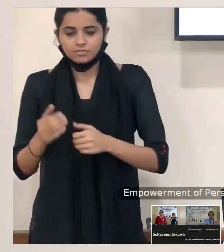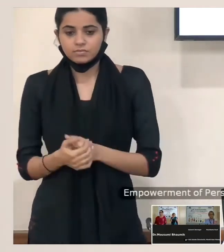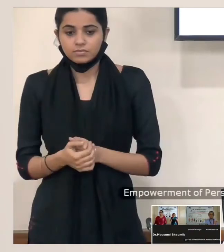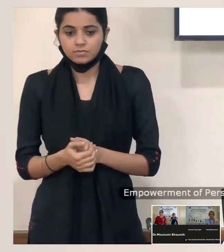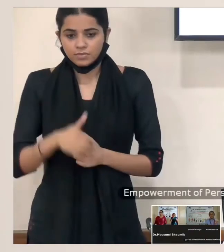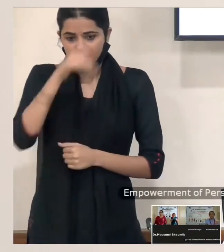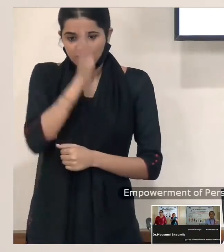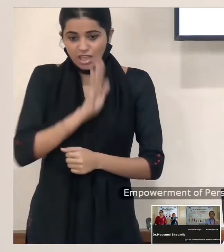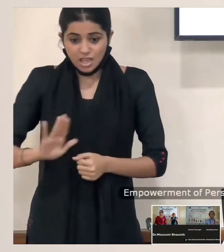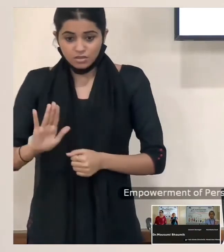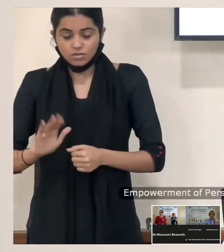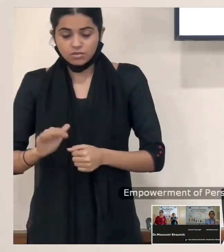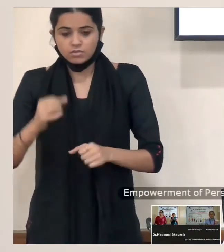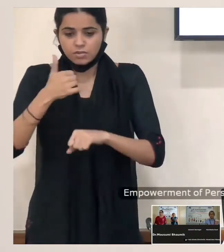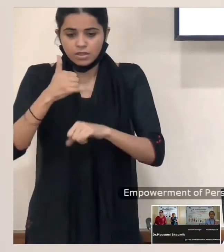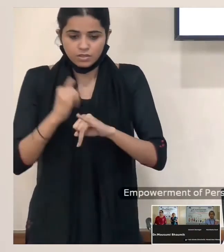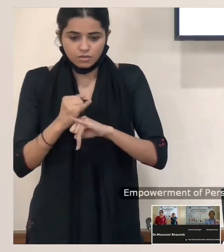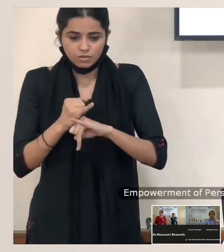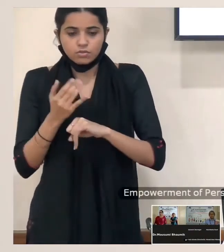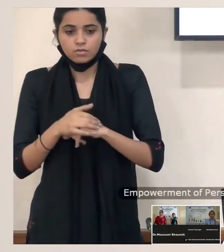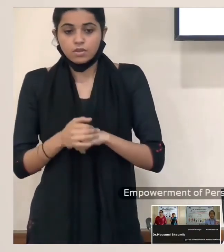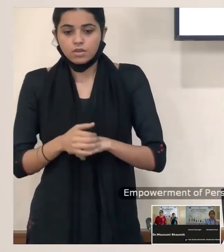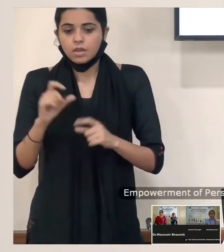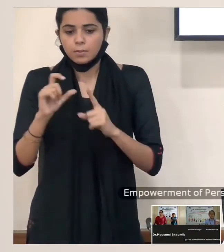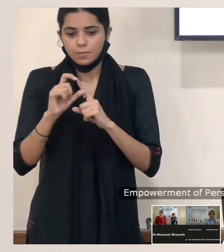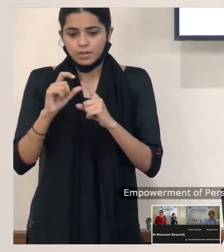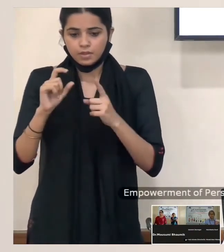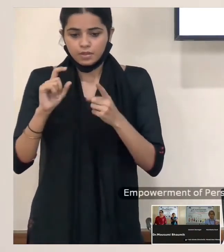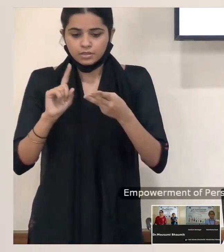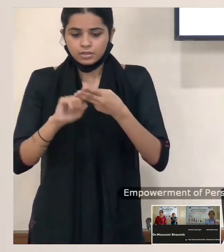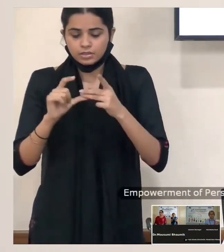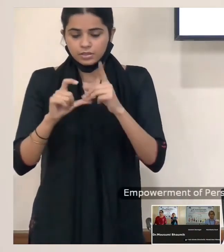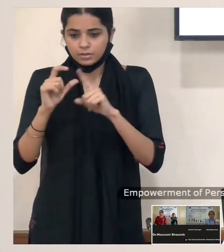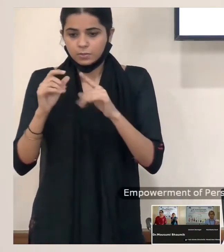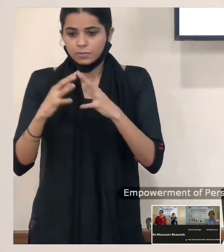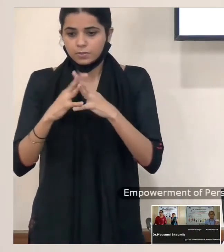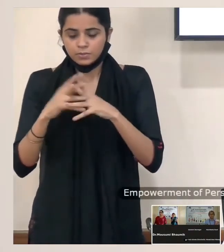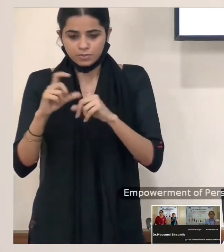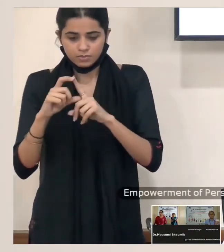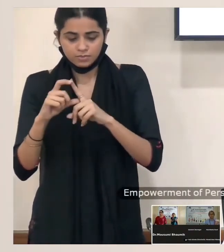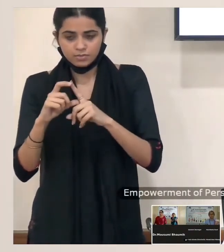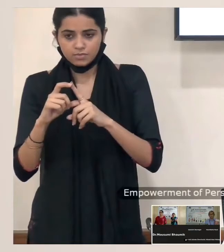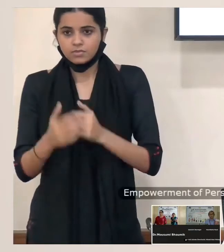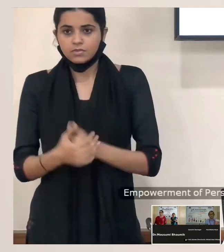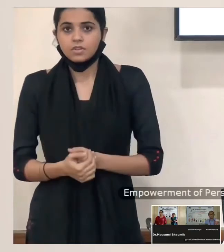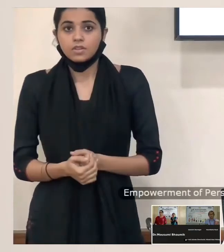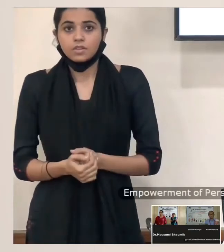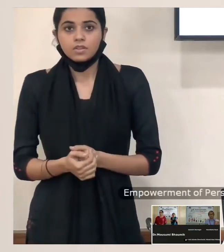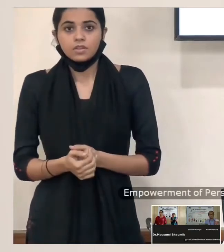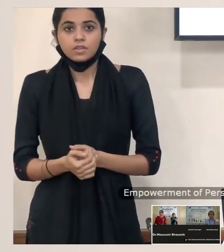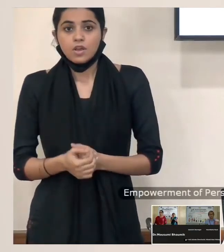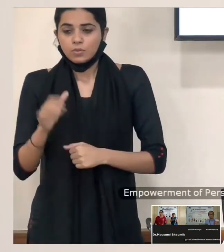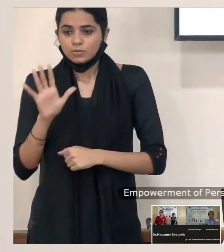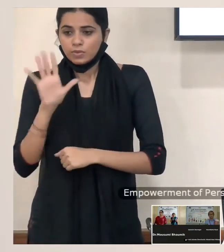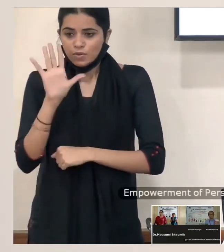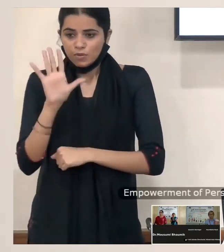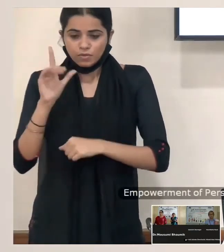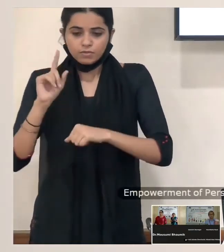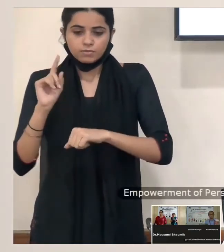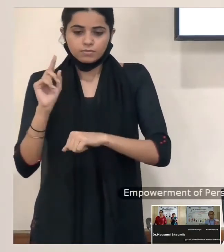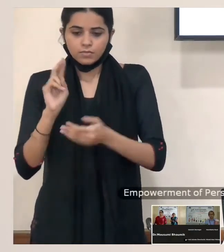Disabilities and the National Institute of Empowerment of Persons with Visual Disabilities for organizing the